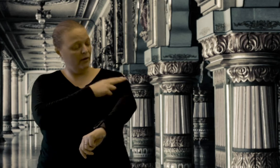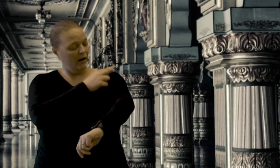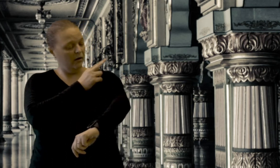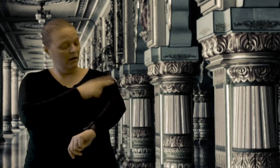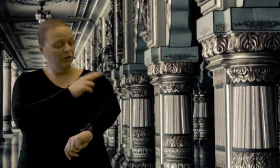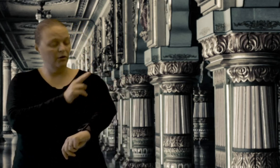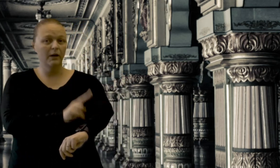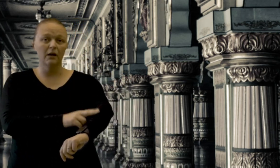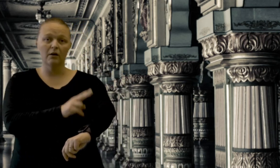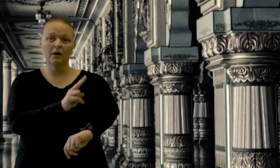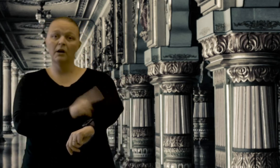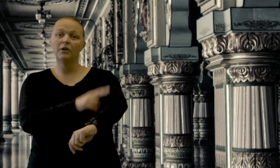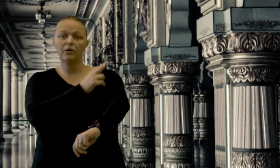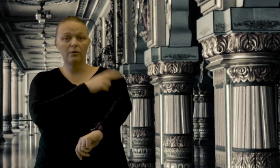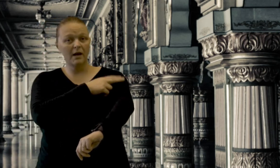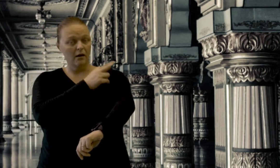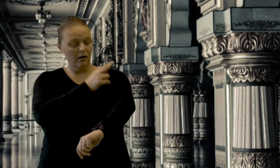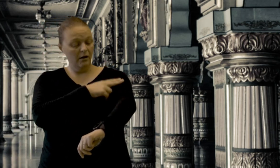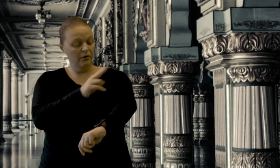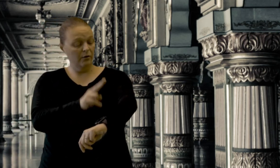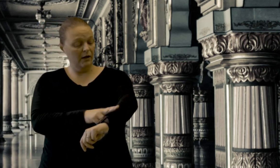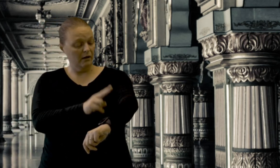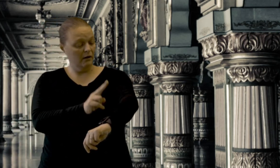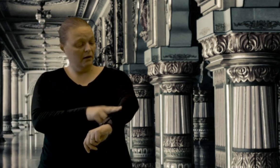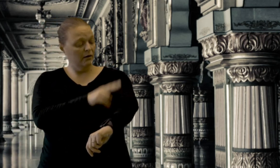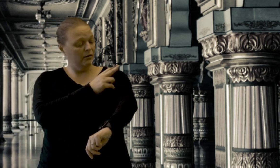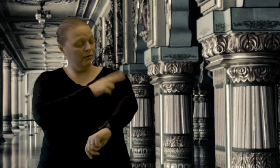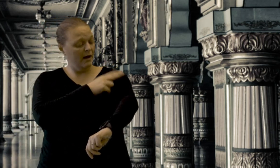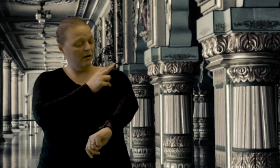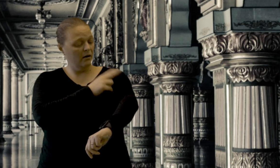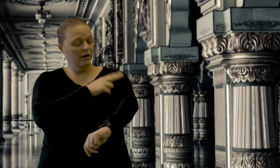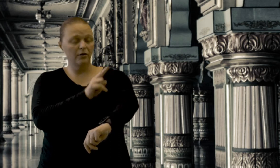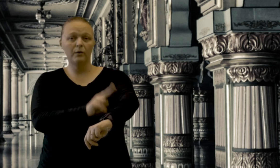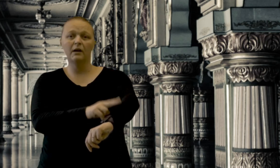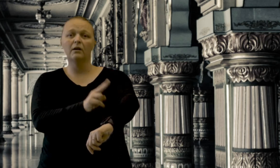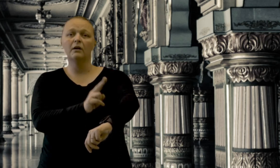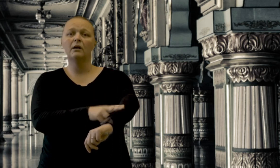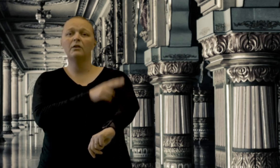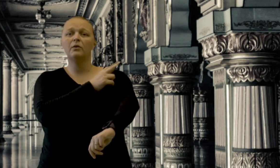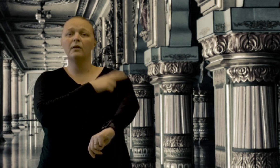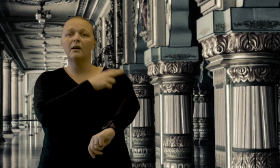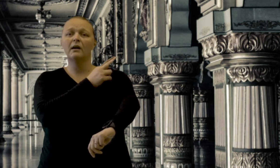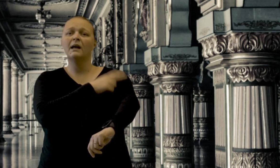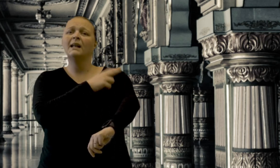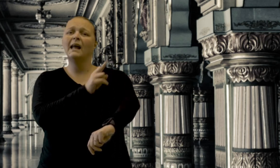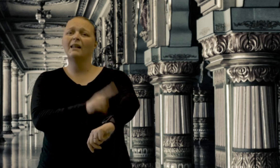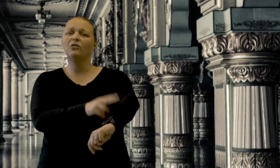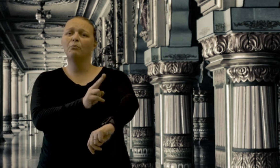there. Two here, two there. Two here, two there. Two here, two there. Now let's